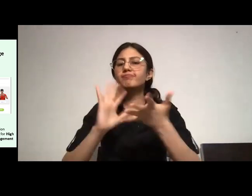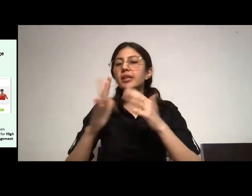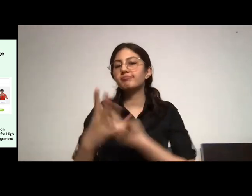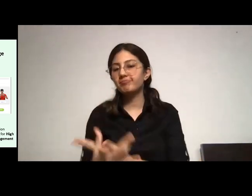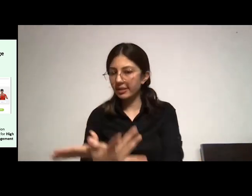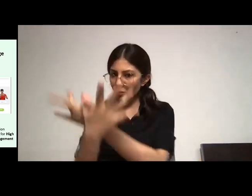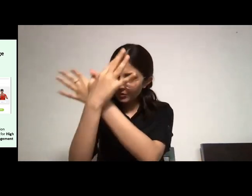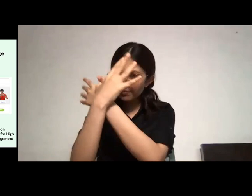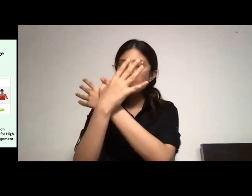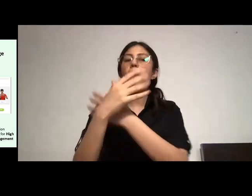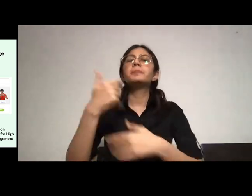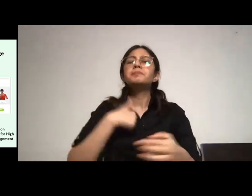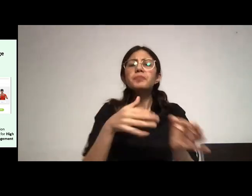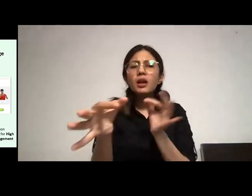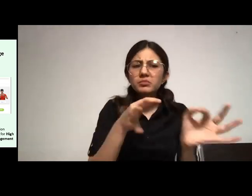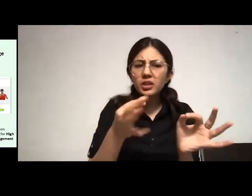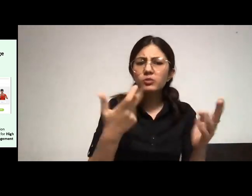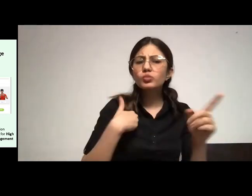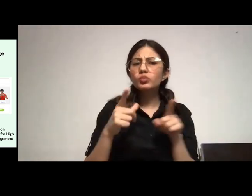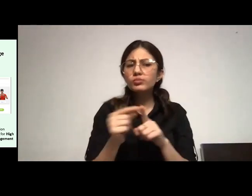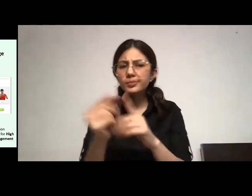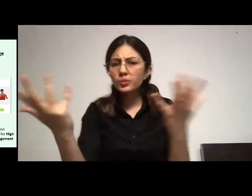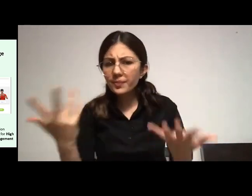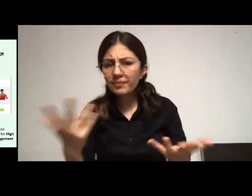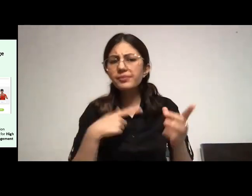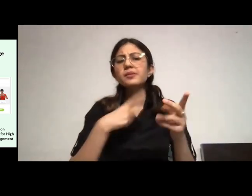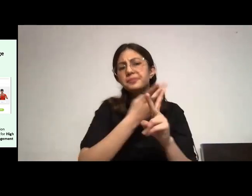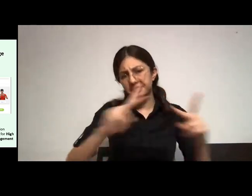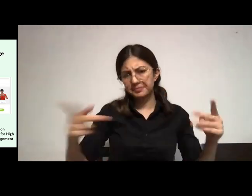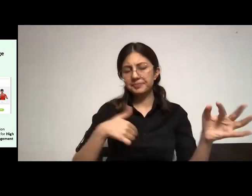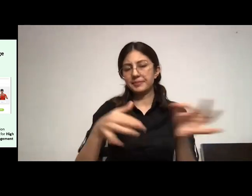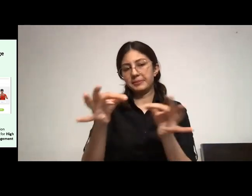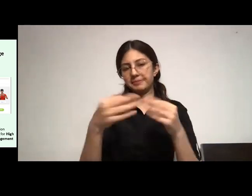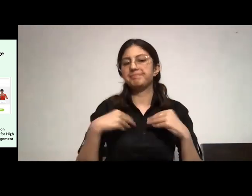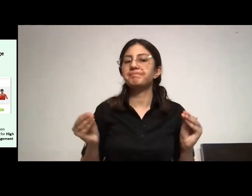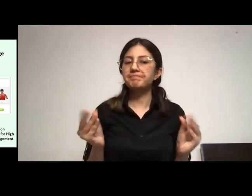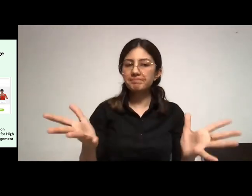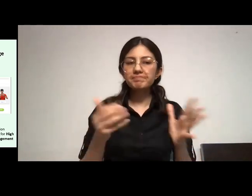and how we are doing it. And yeah, I'll just start now.